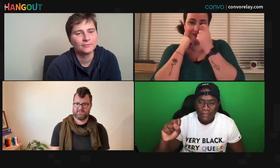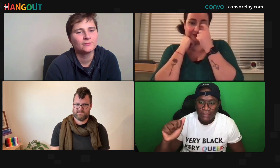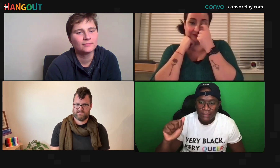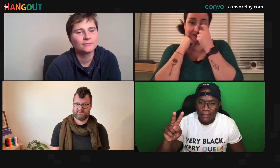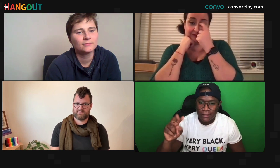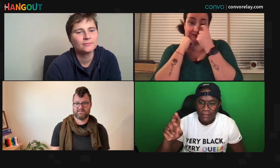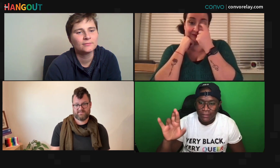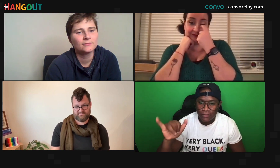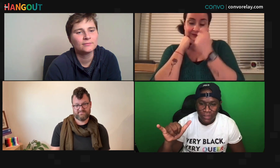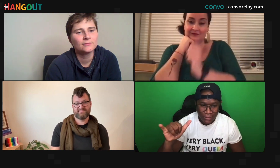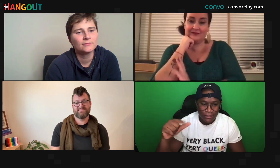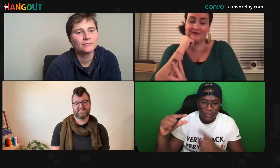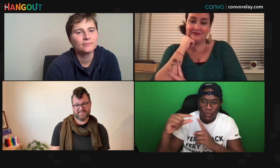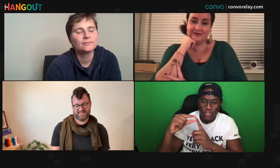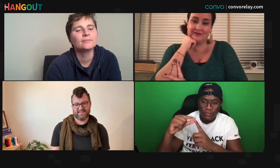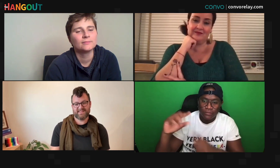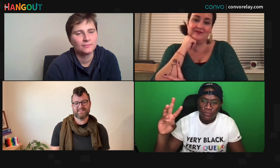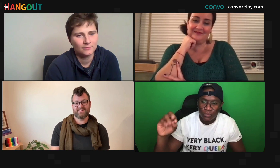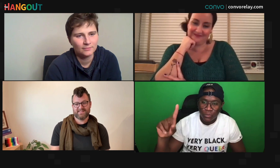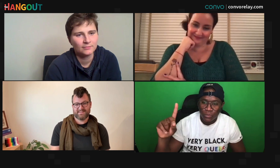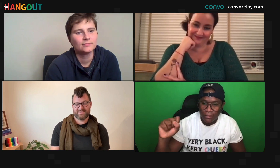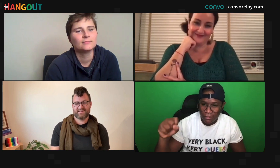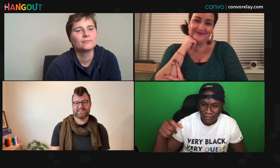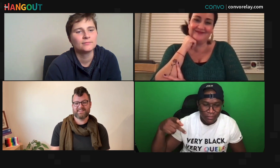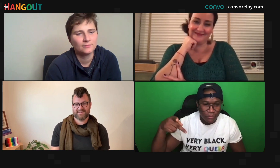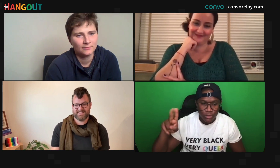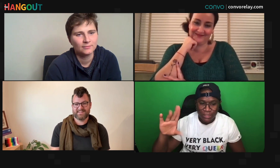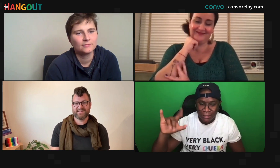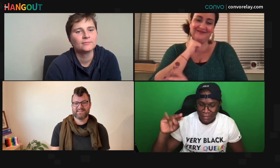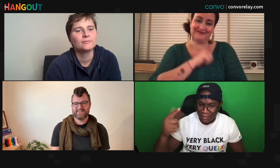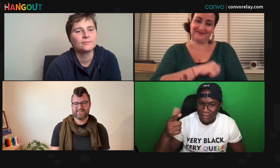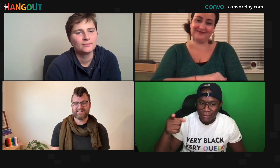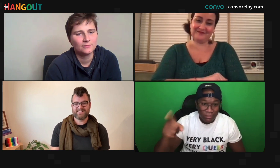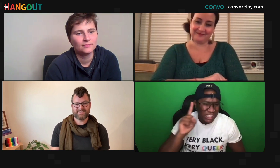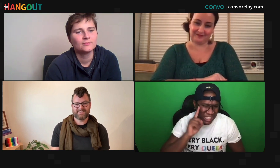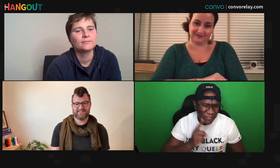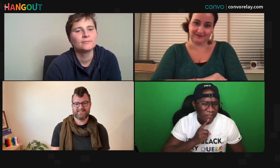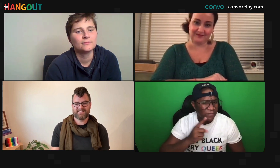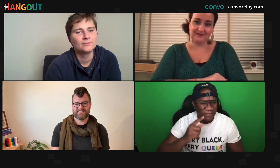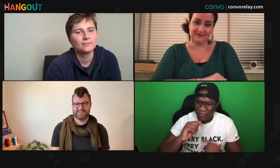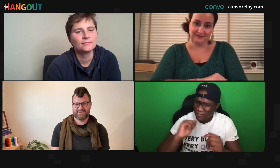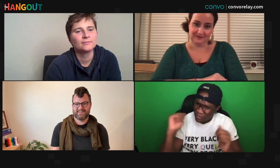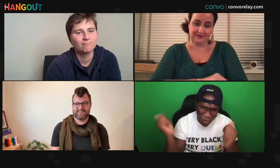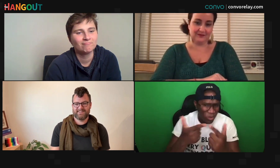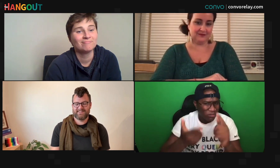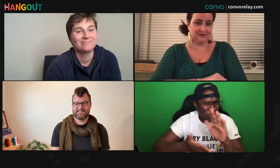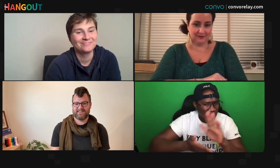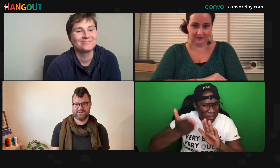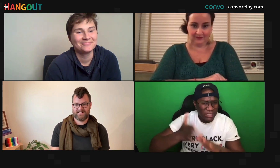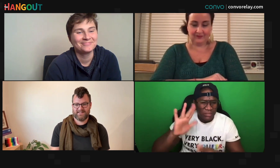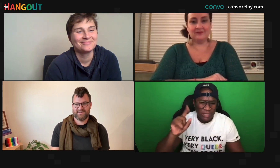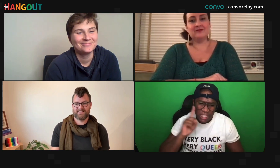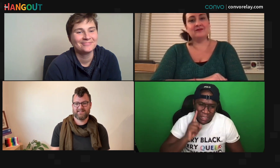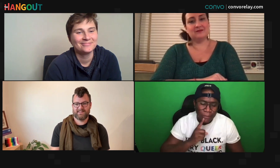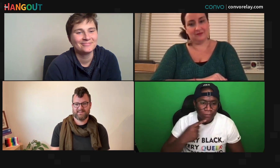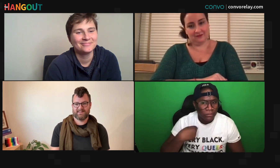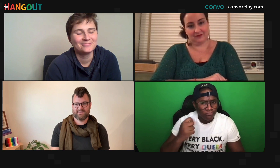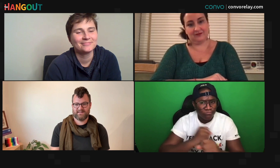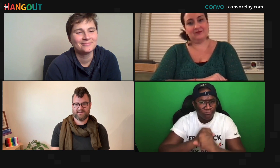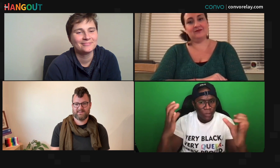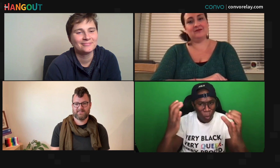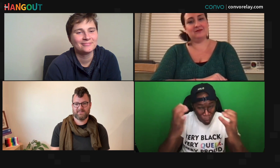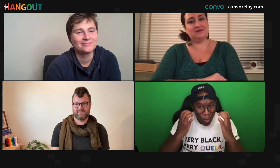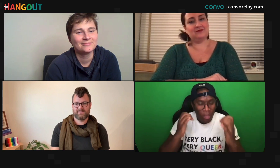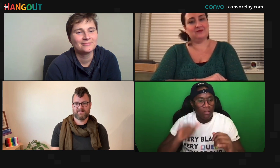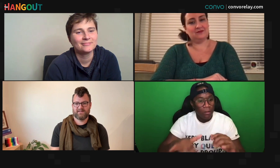after 28 months. I reached out to Savory Words Publishing, which is a deaf